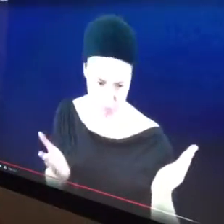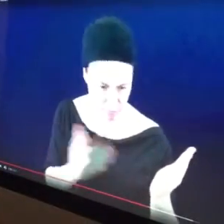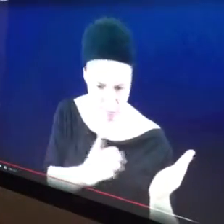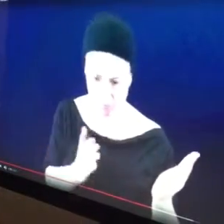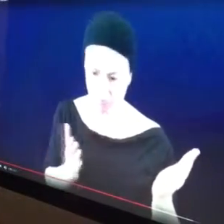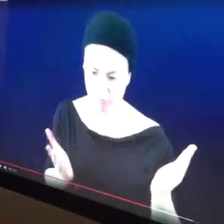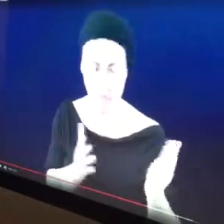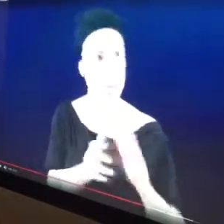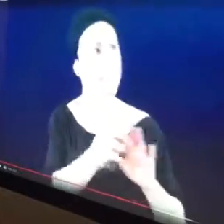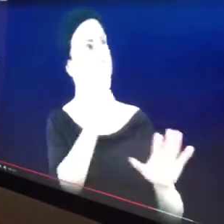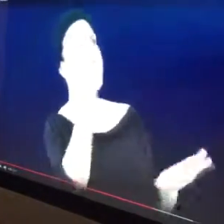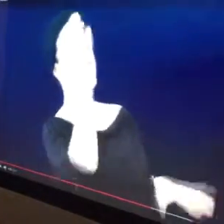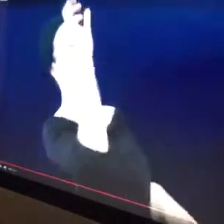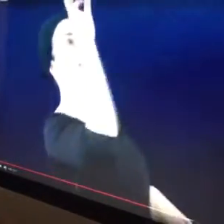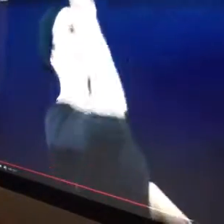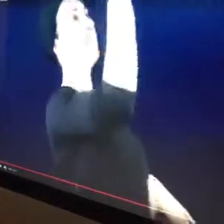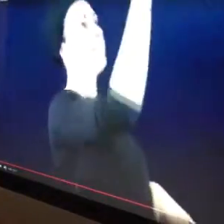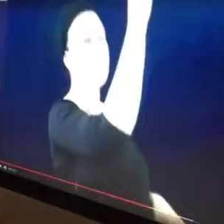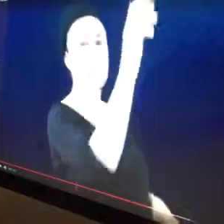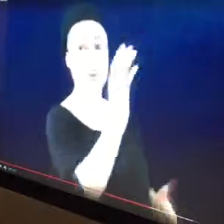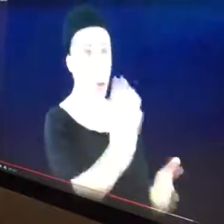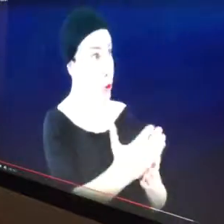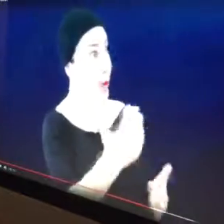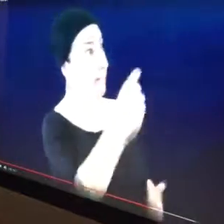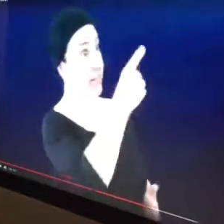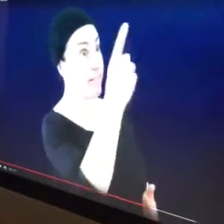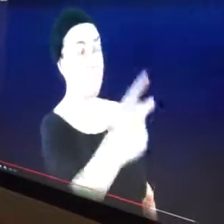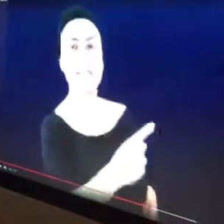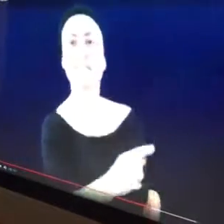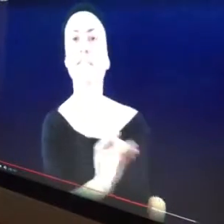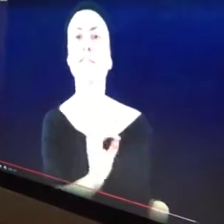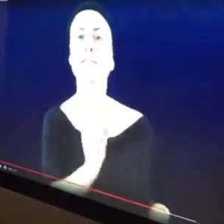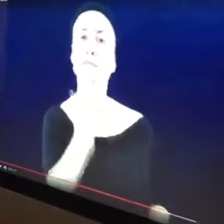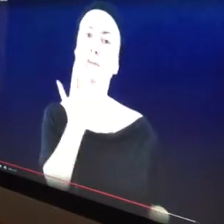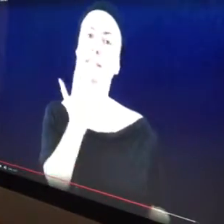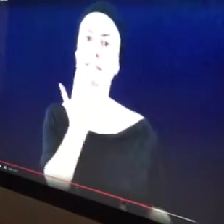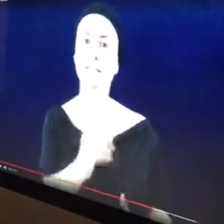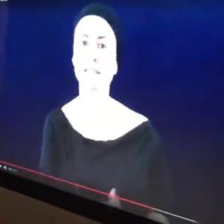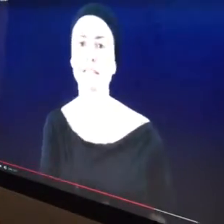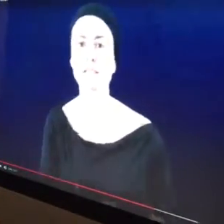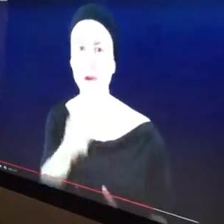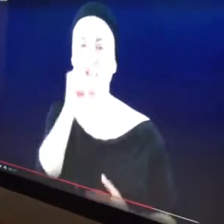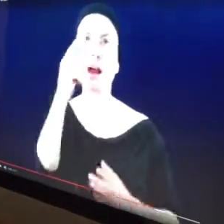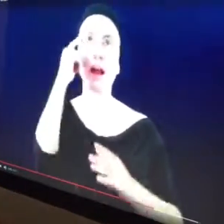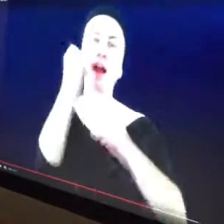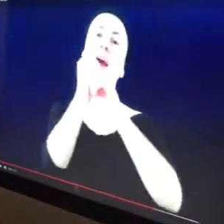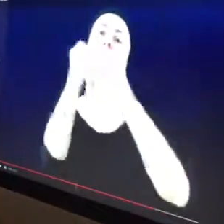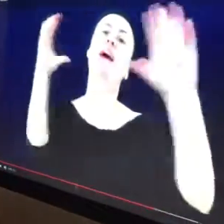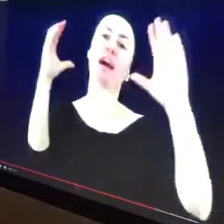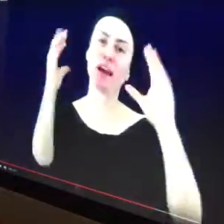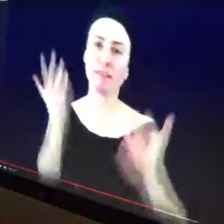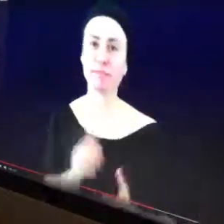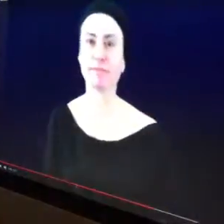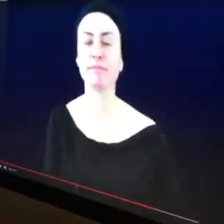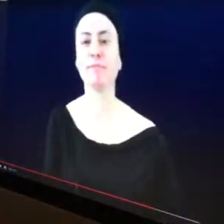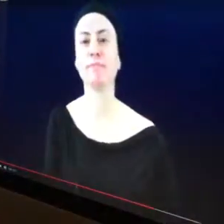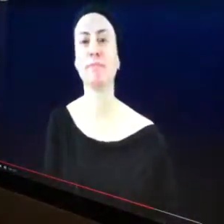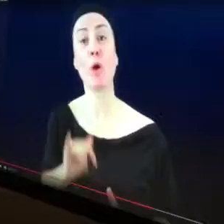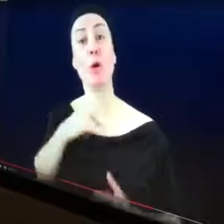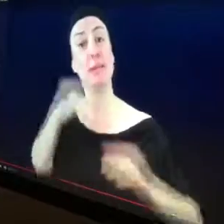volume, open the book and then leaf through the book, close it again and return it to the shelf. The bookshelf isn't, of course, really there, but it enables the viewer to